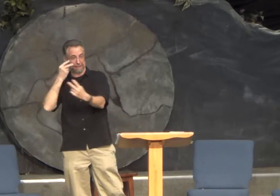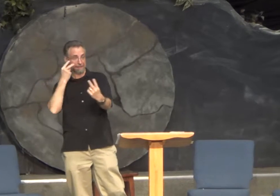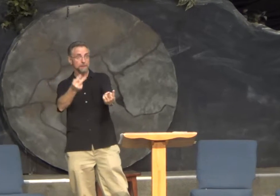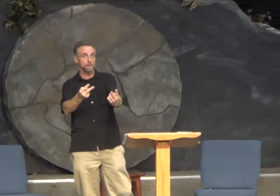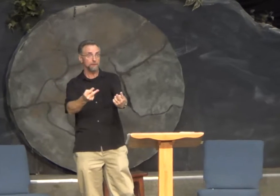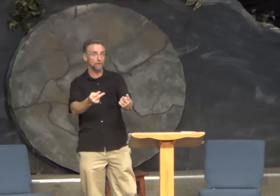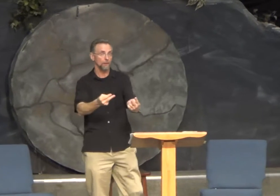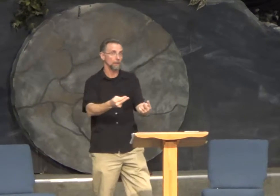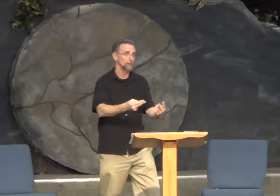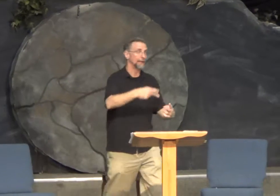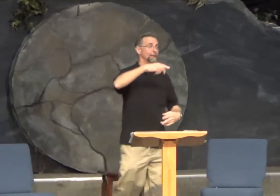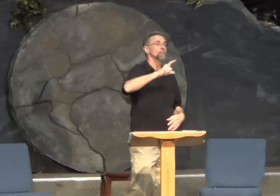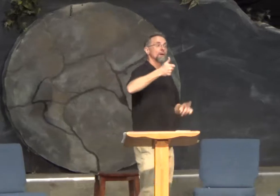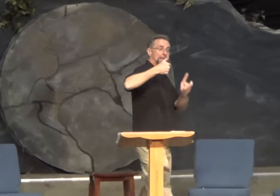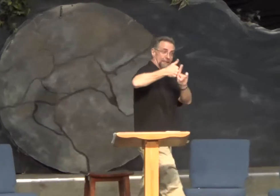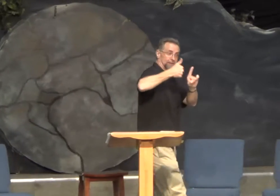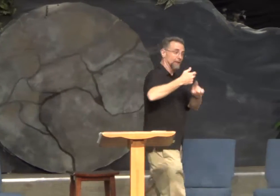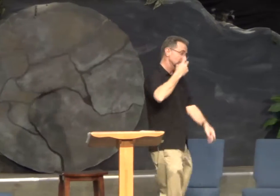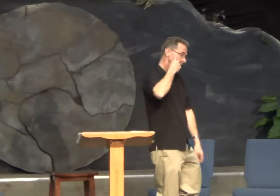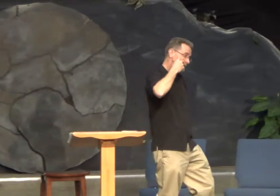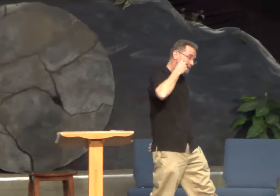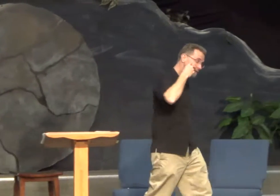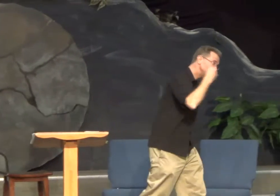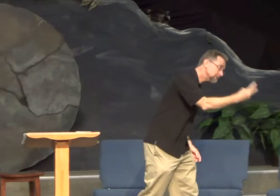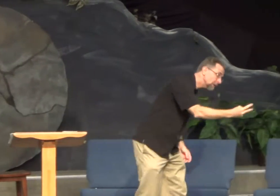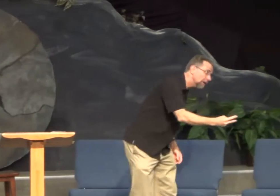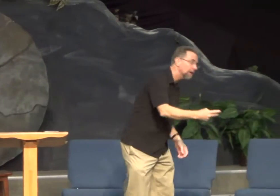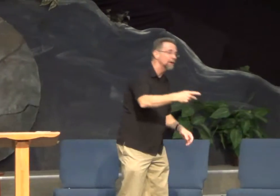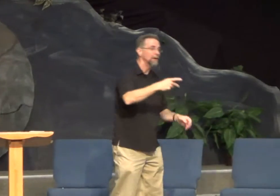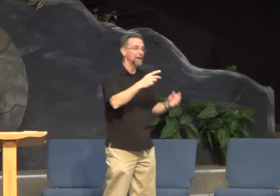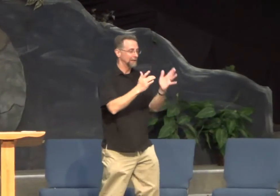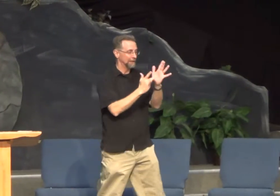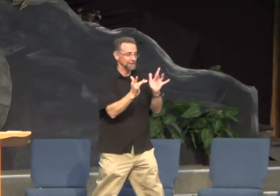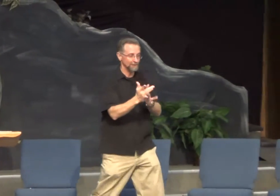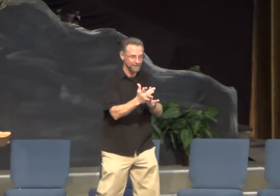All of the apostles saw. Paul himself saw Jesus.